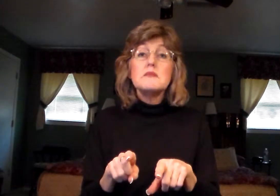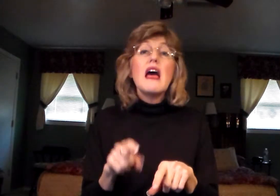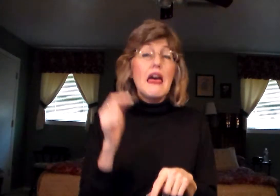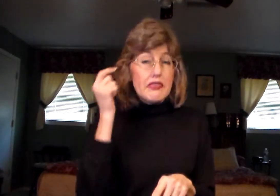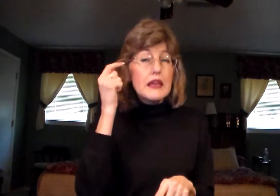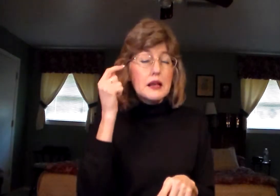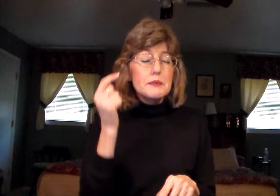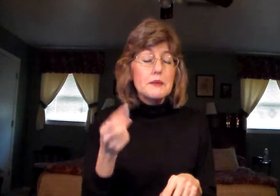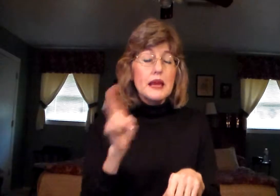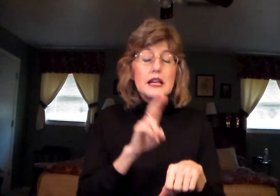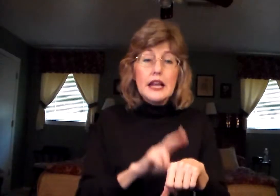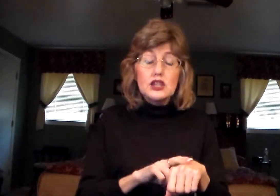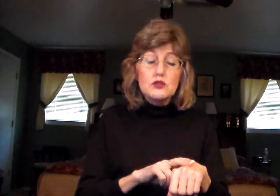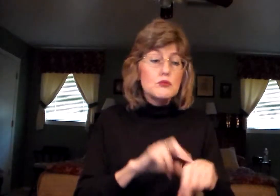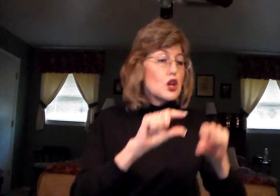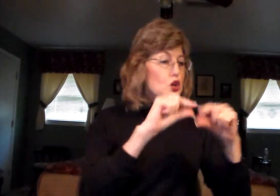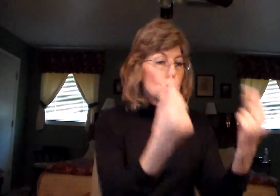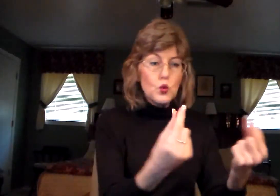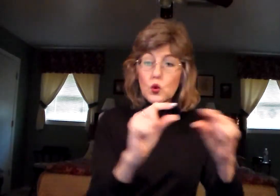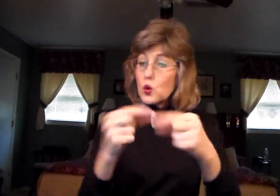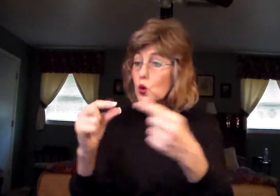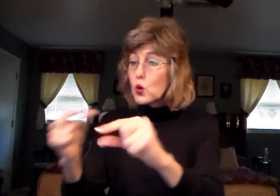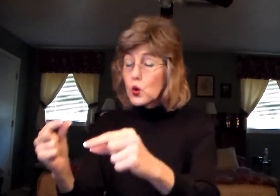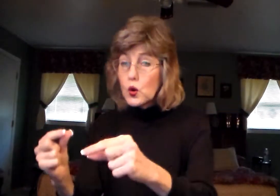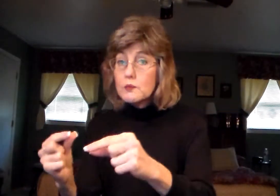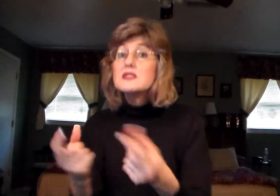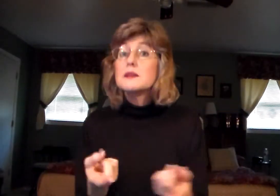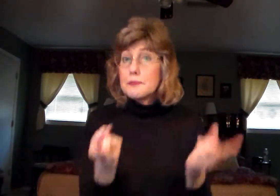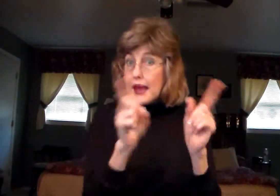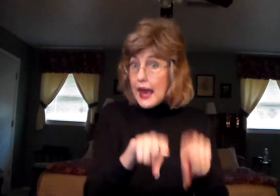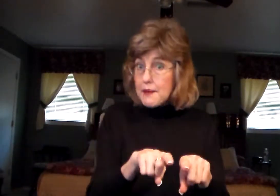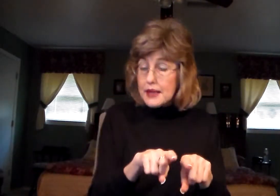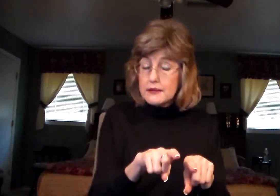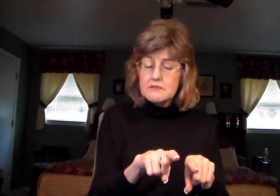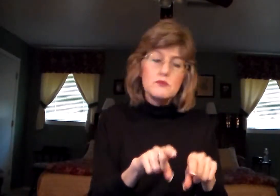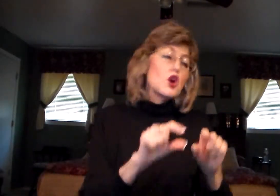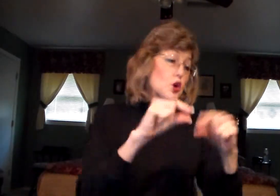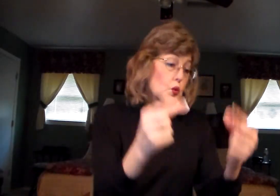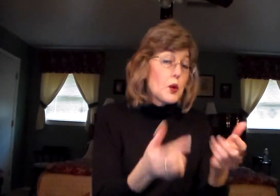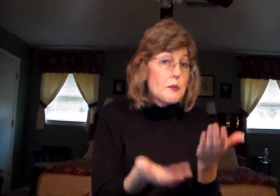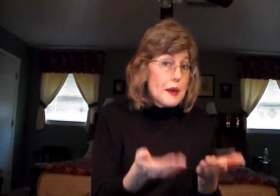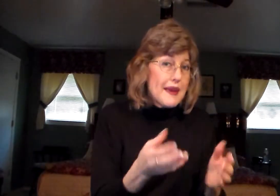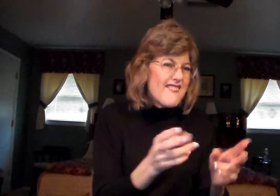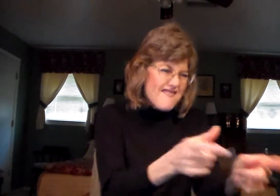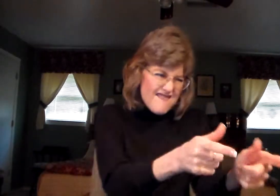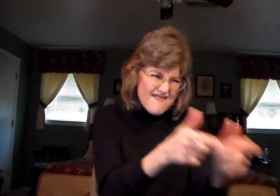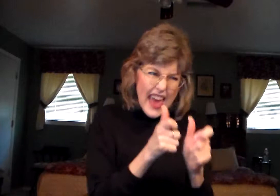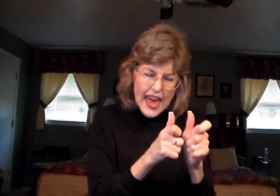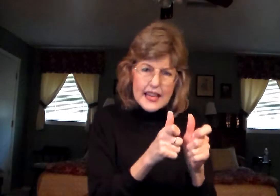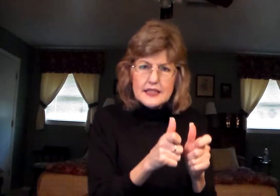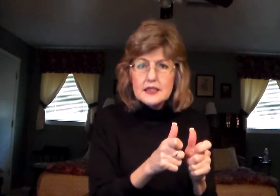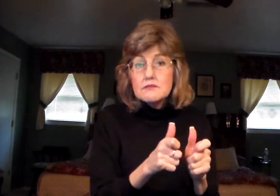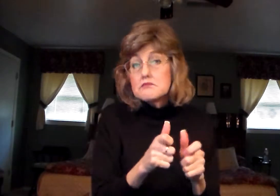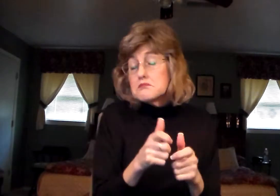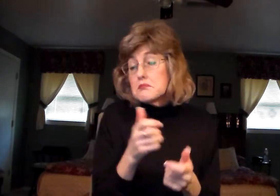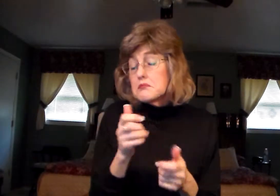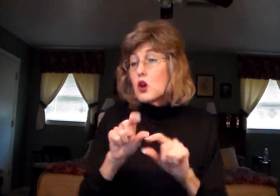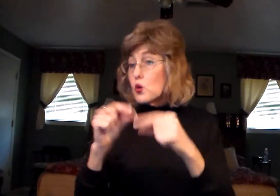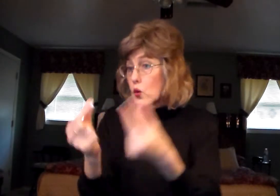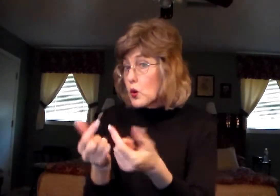have groups emerge, where some groups are just going to be faster than others. Some groups may be slower than others, and that's okay.